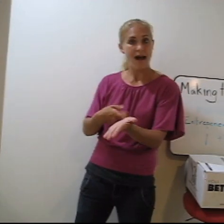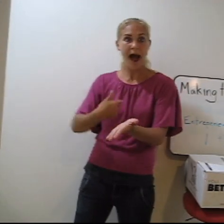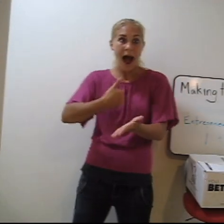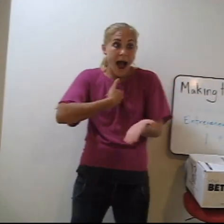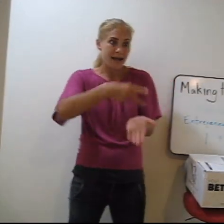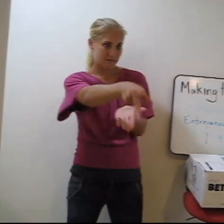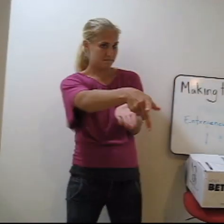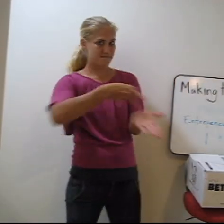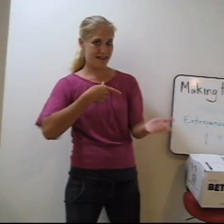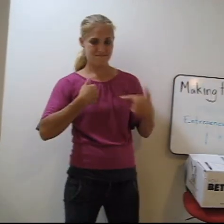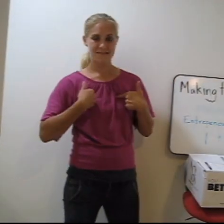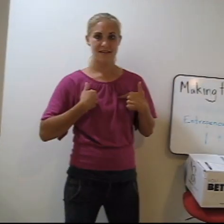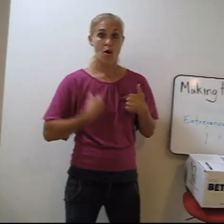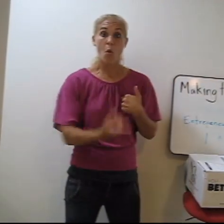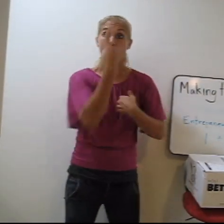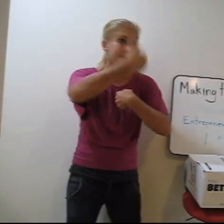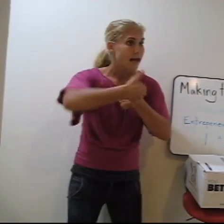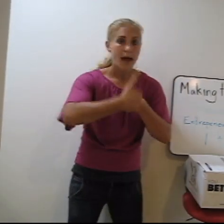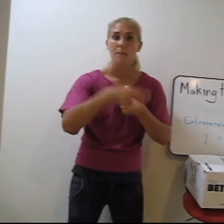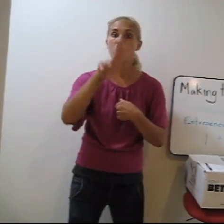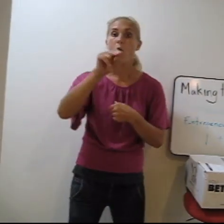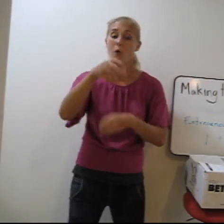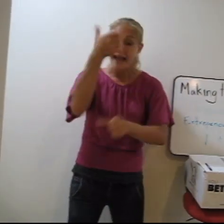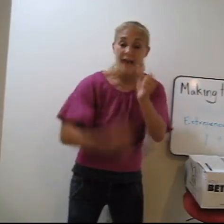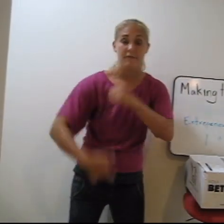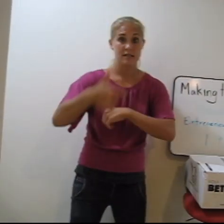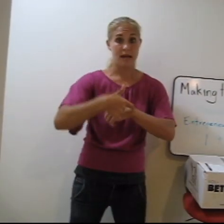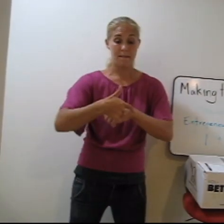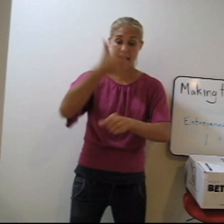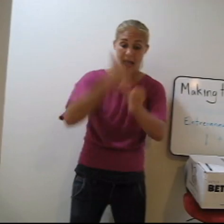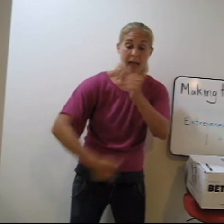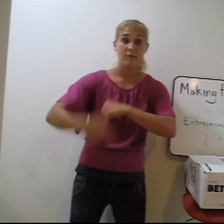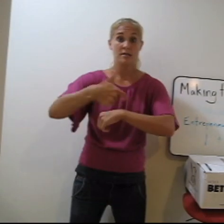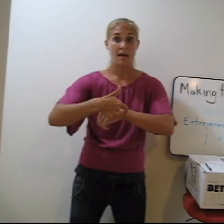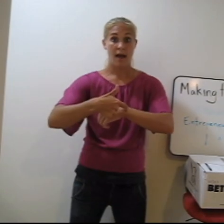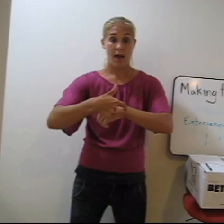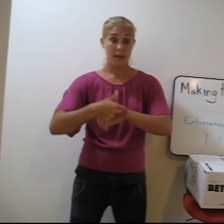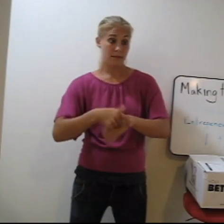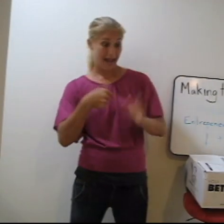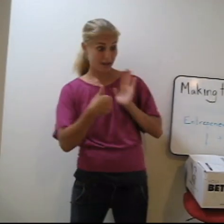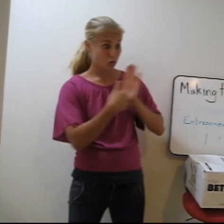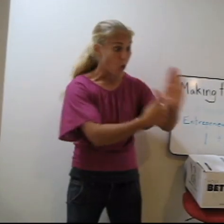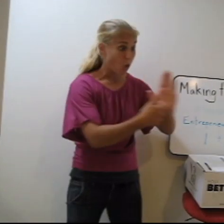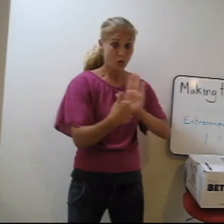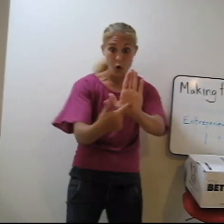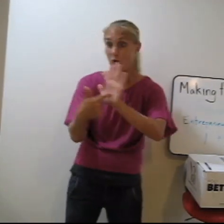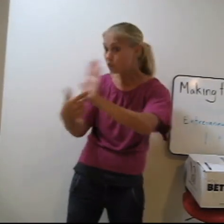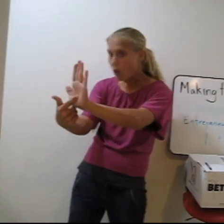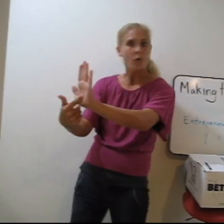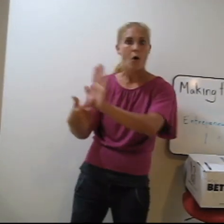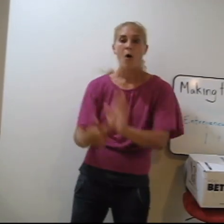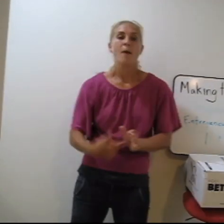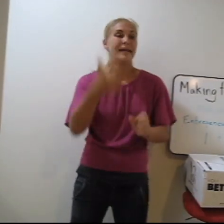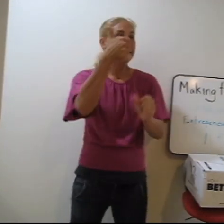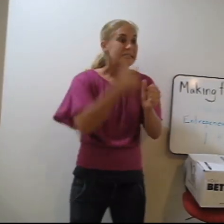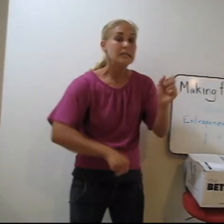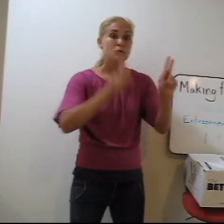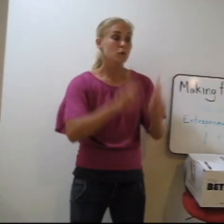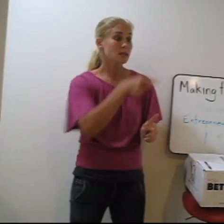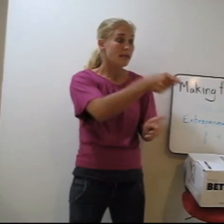not just once, every time. Not just every time to those that you show the tool to, but every viral ripple effect